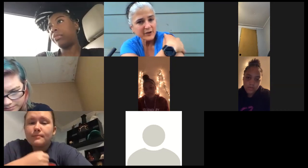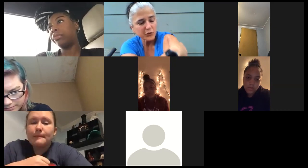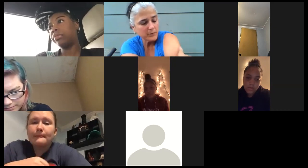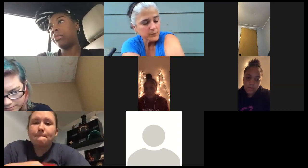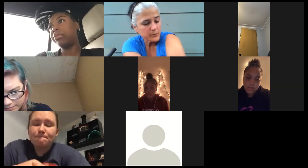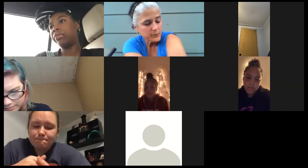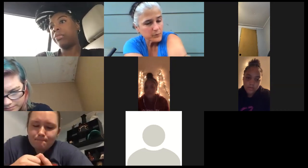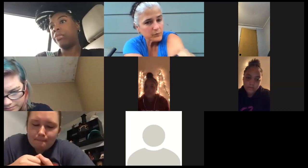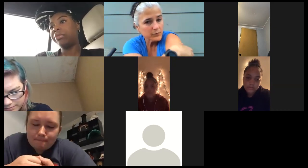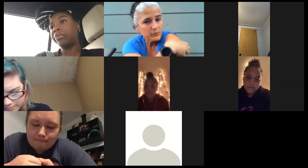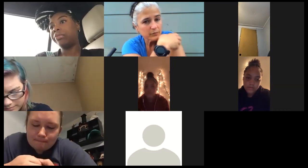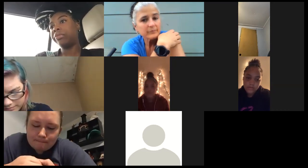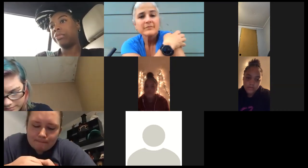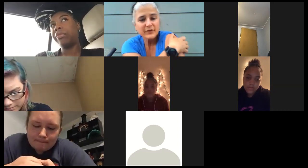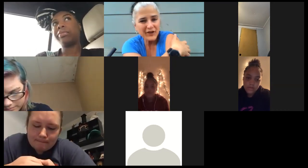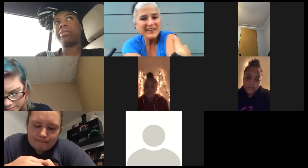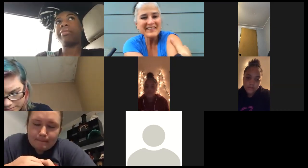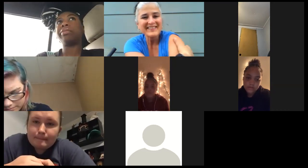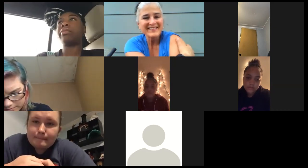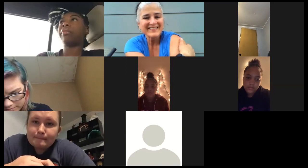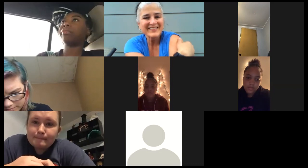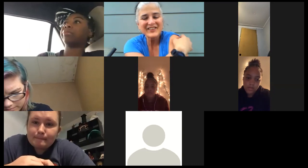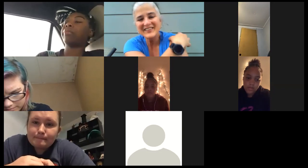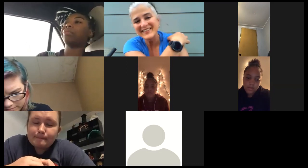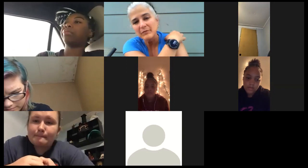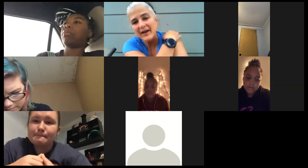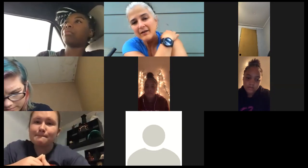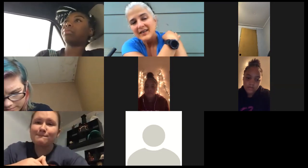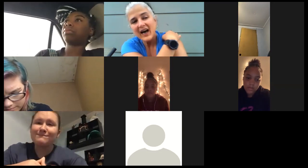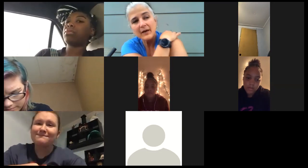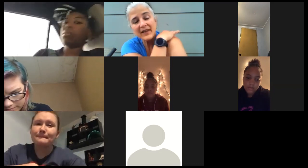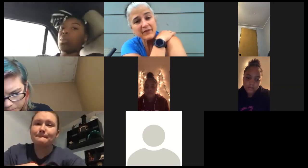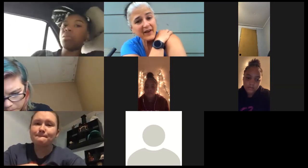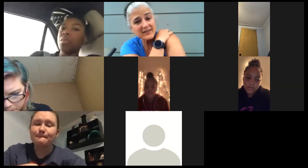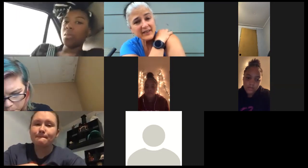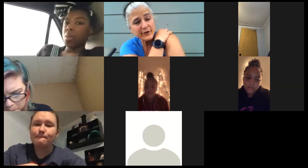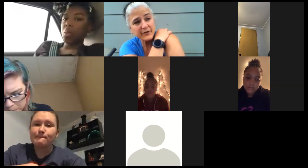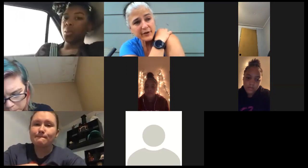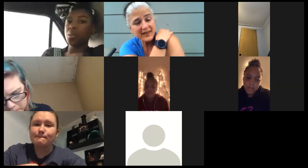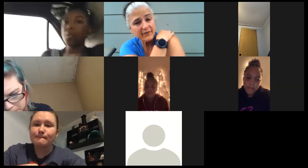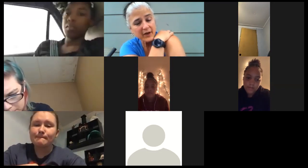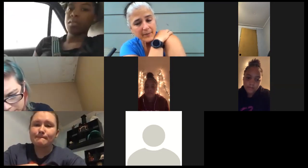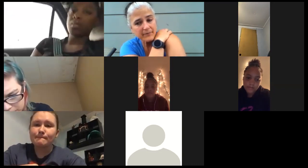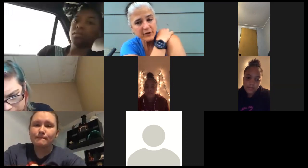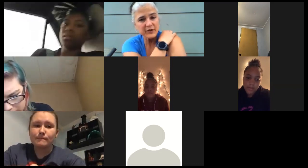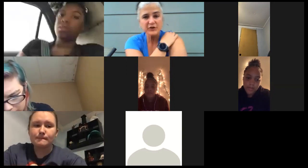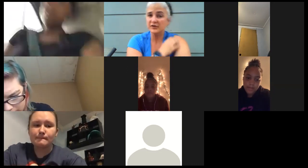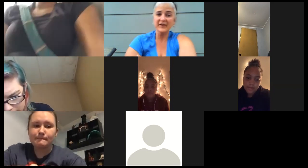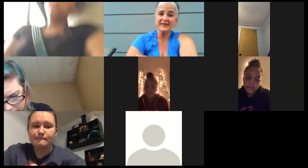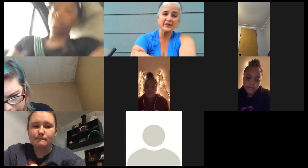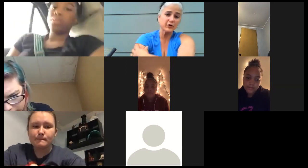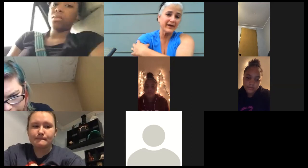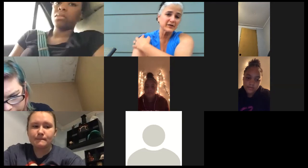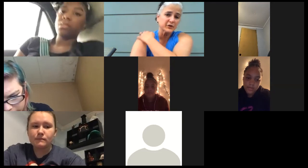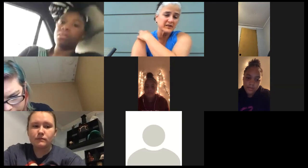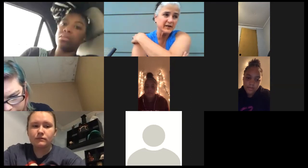theater at Central? Oh yeah, I did for Good. freshman year. Good. Well, they have advanced theater. They're going to have there's an